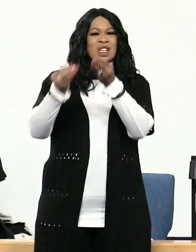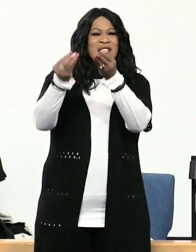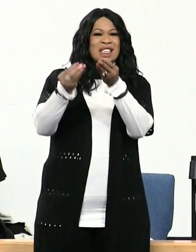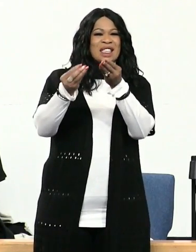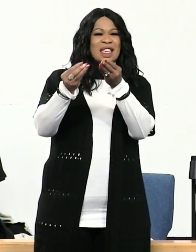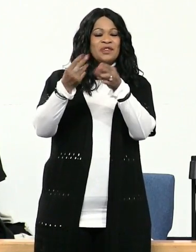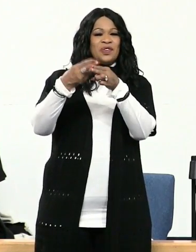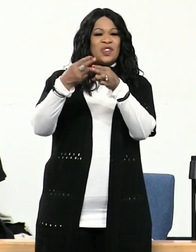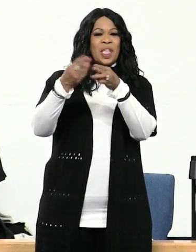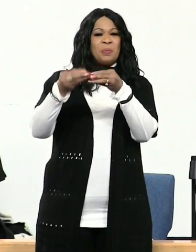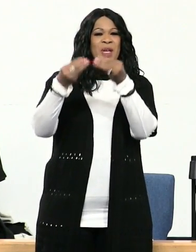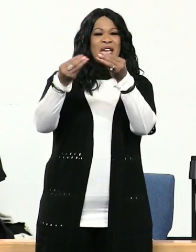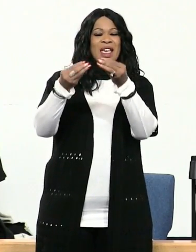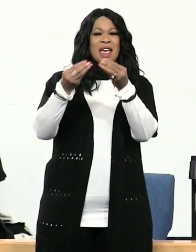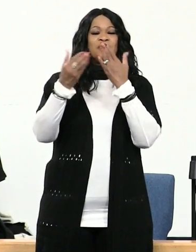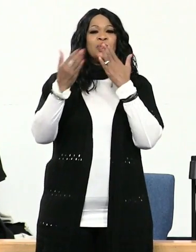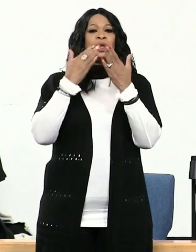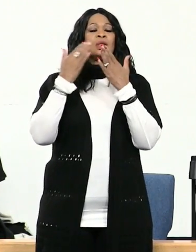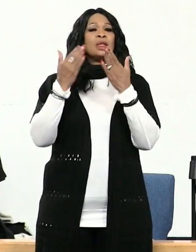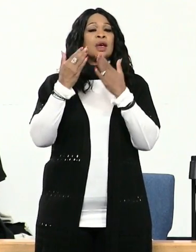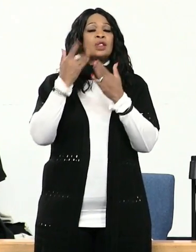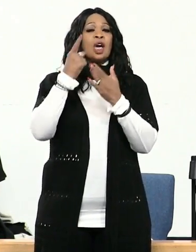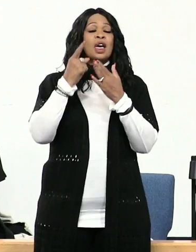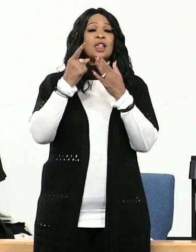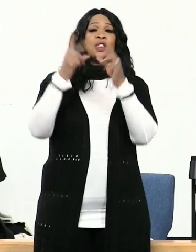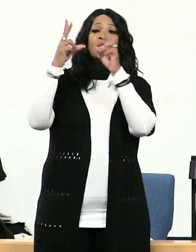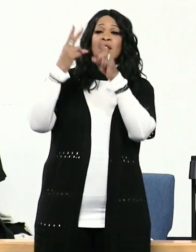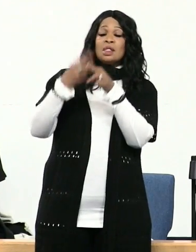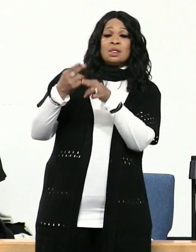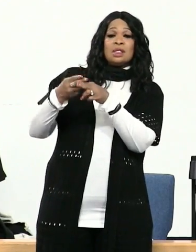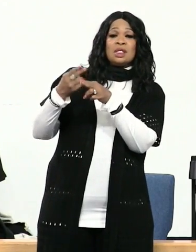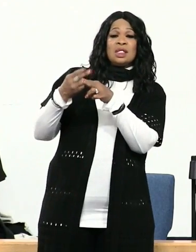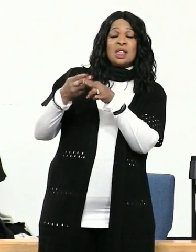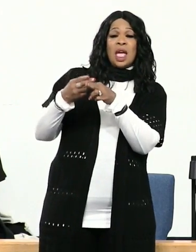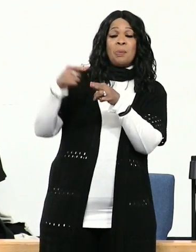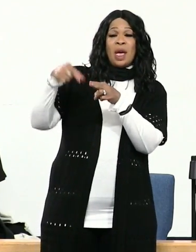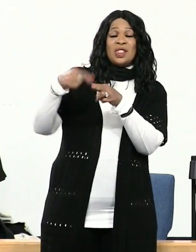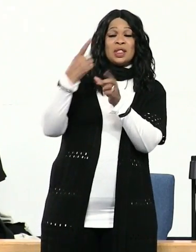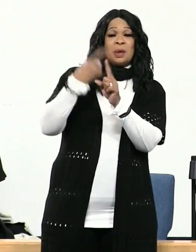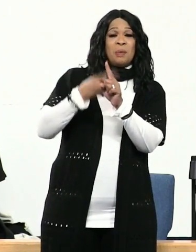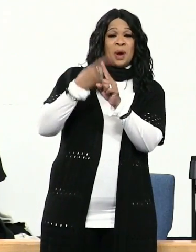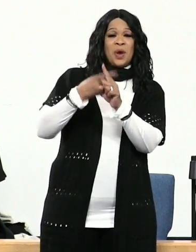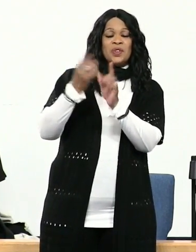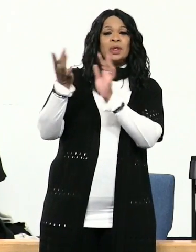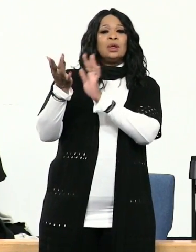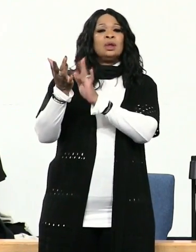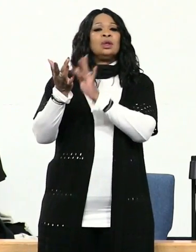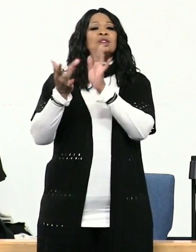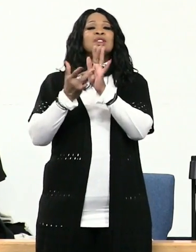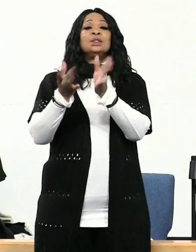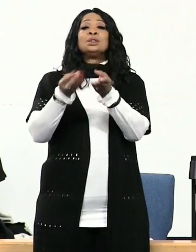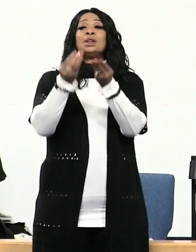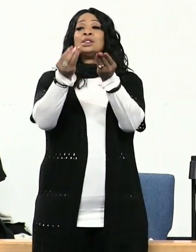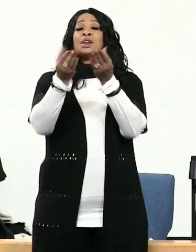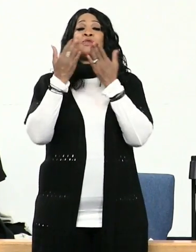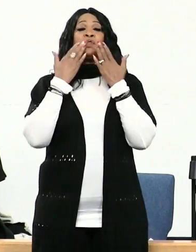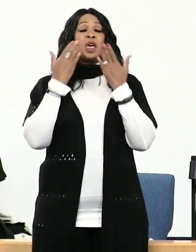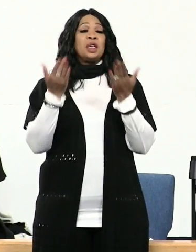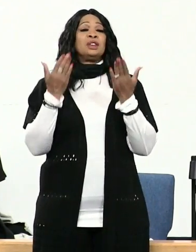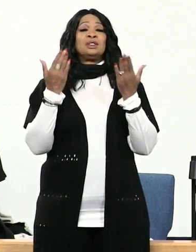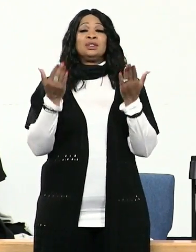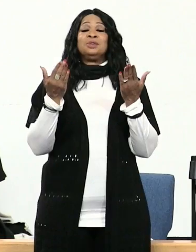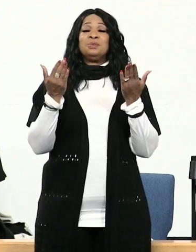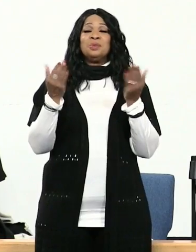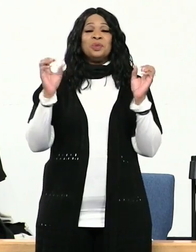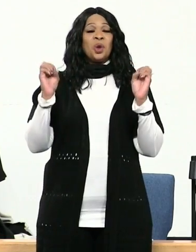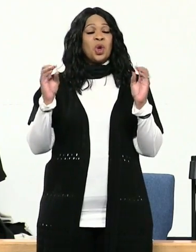Thanks. And the title for this message is Jesus Gives Thanks. And